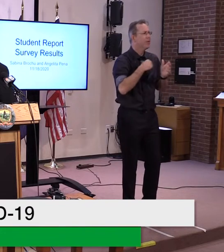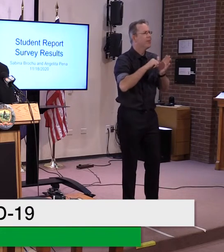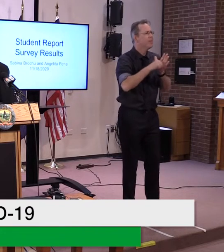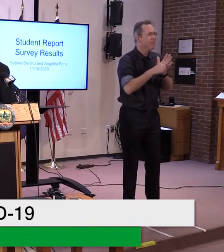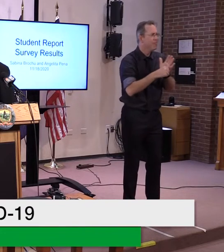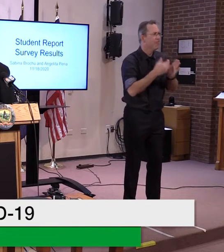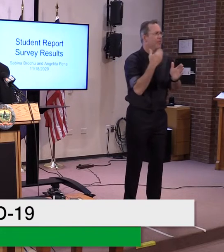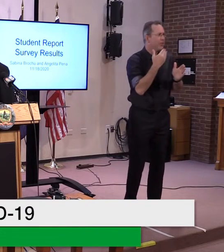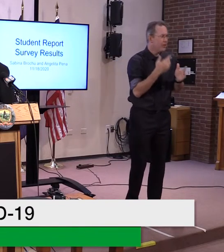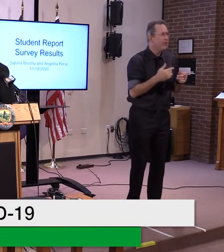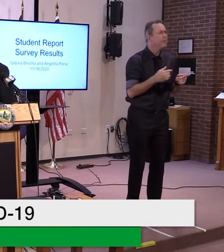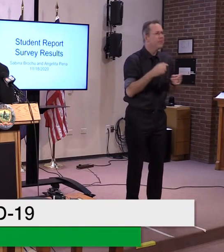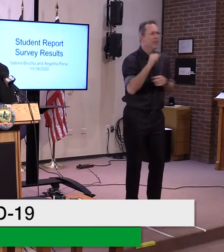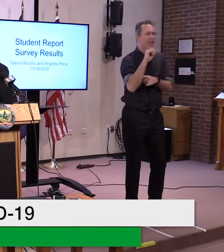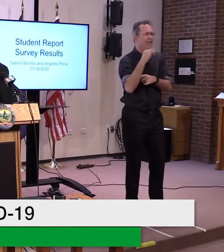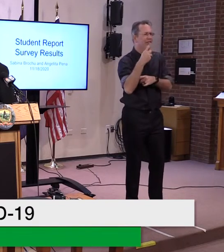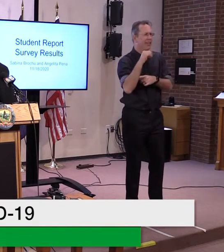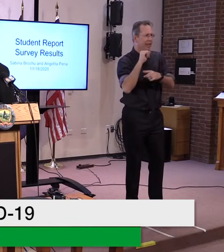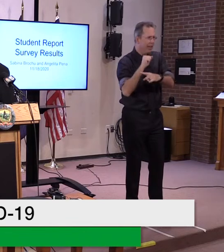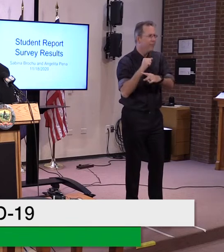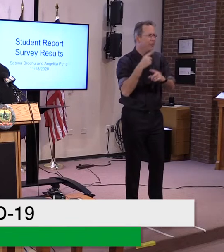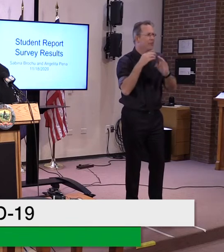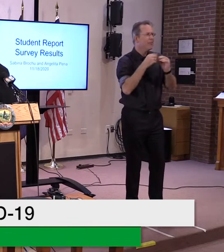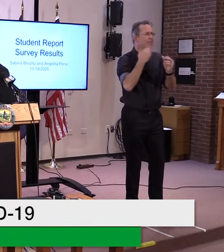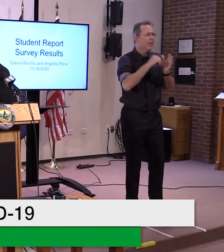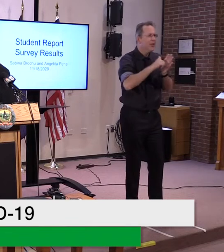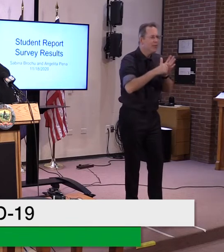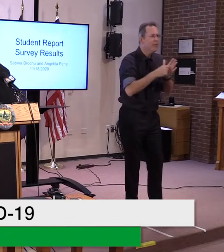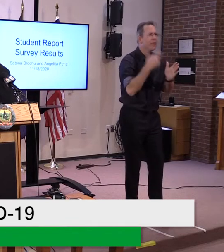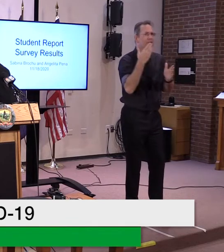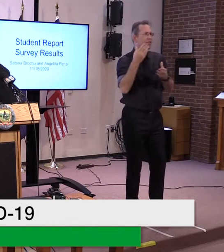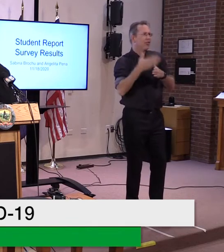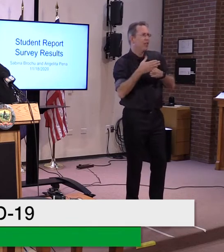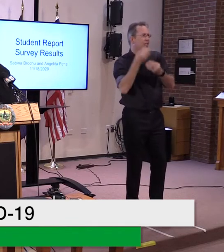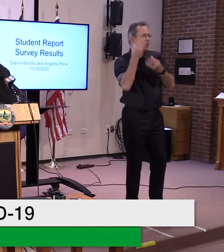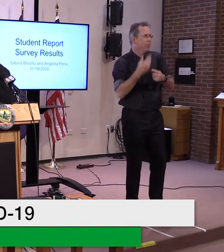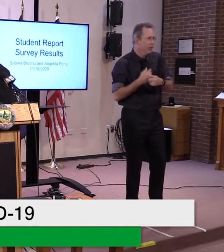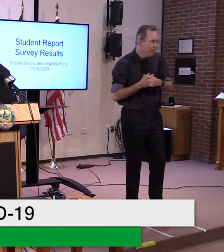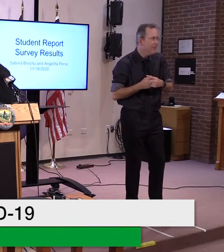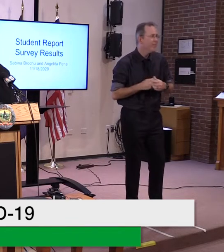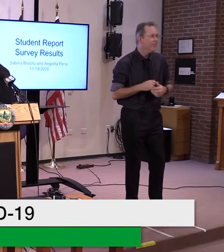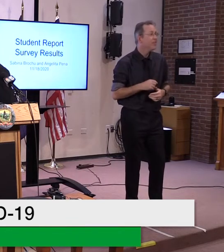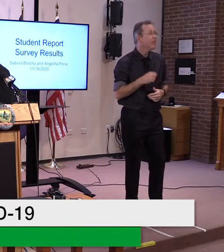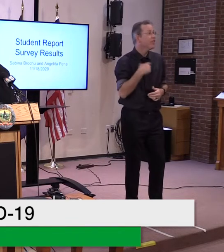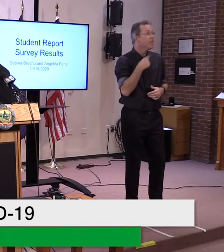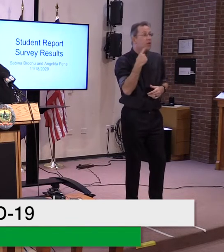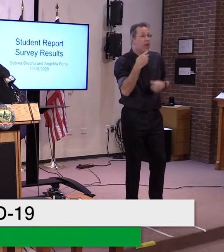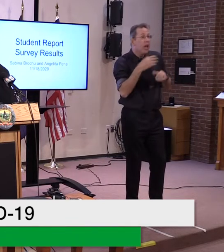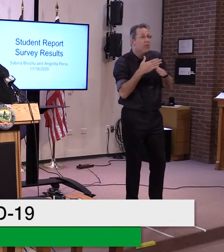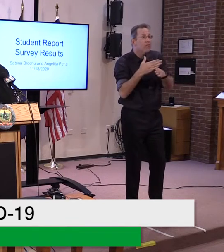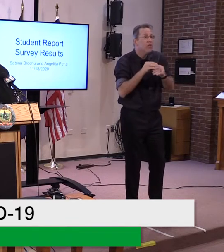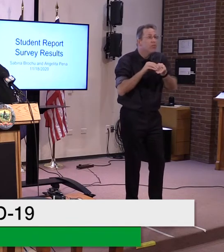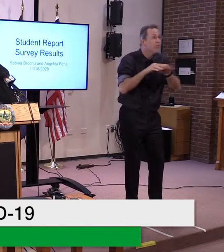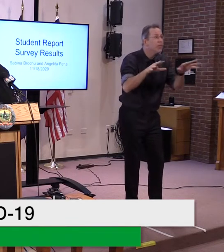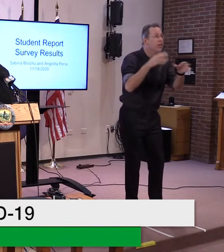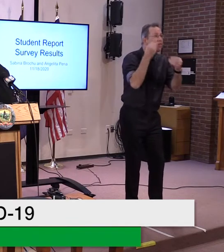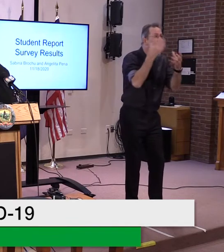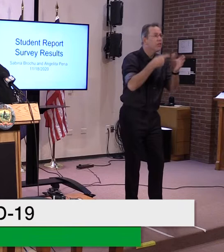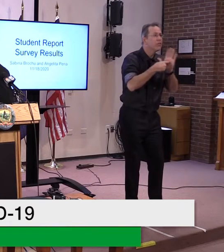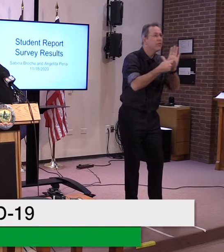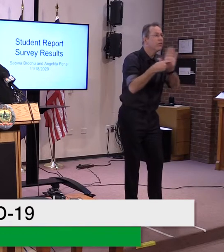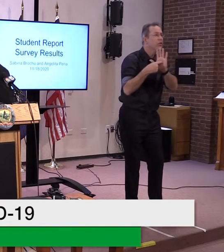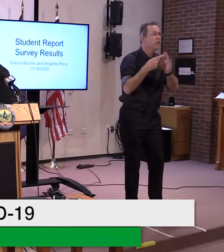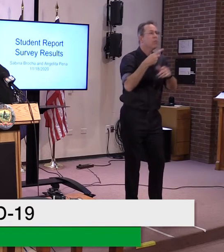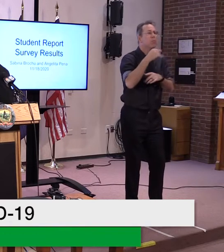of helpful information and i think if we can get this out of public school understand how